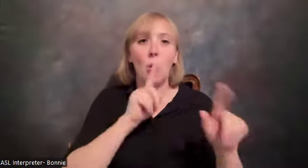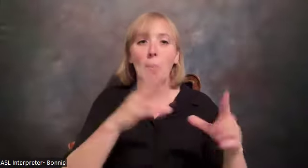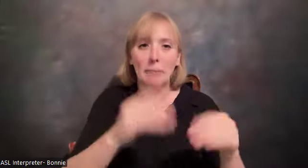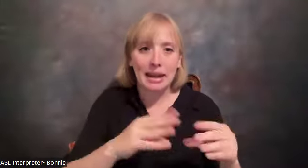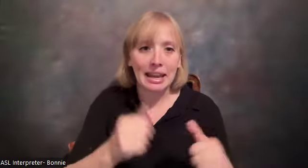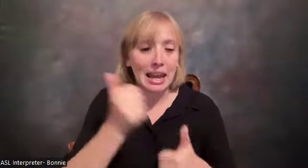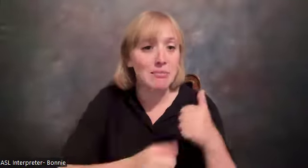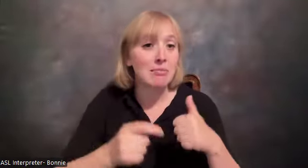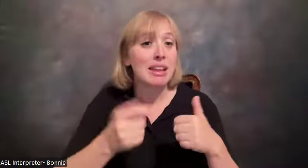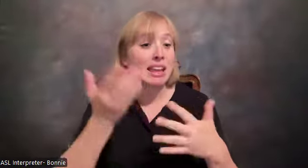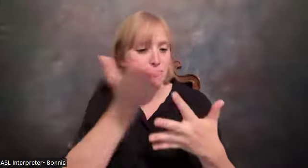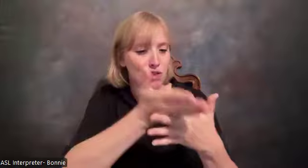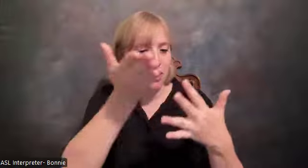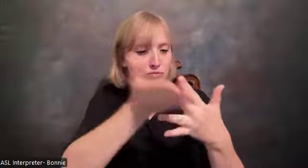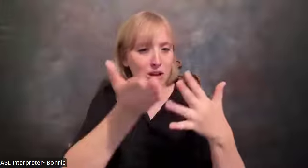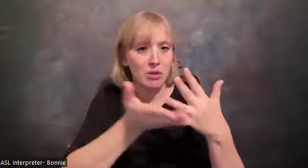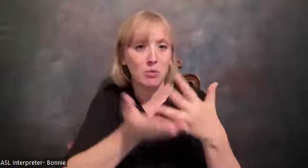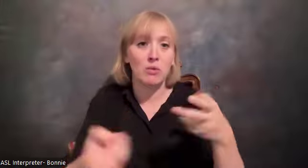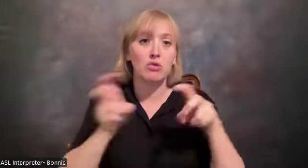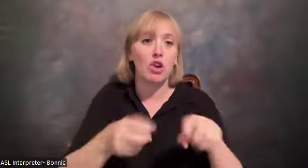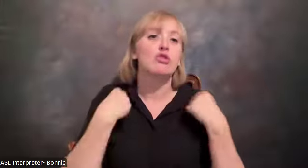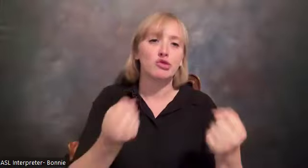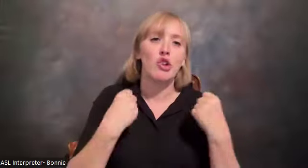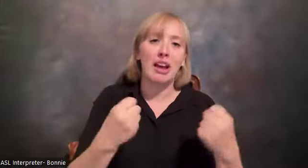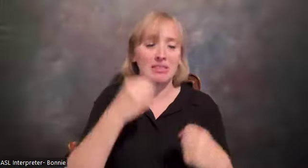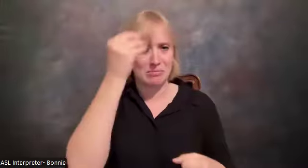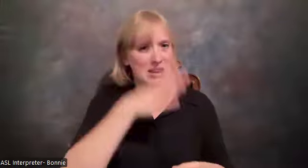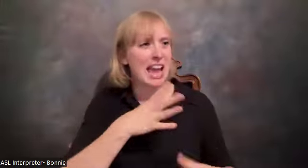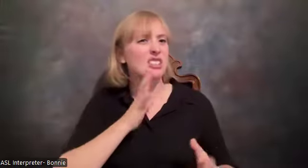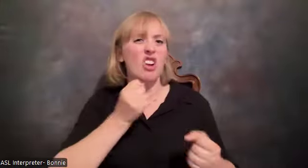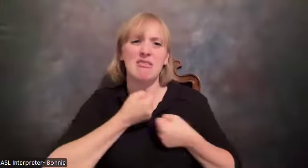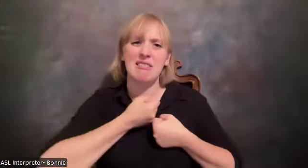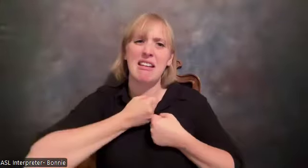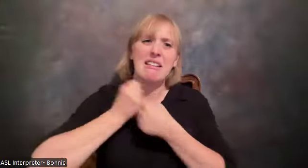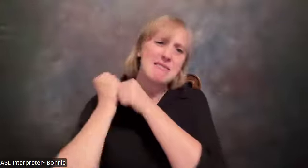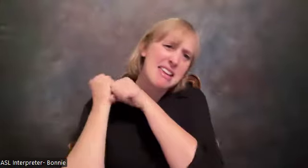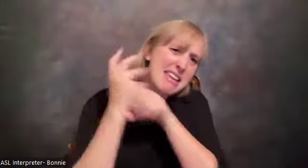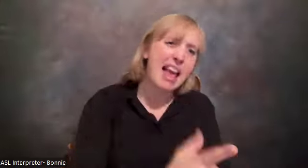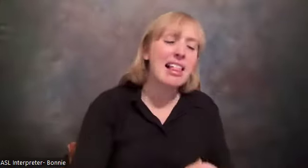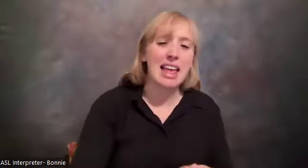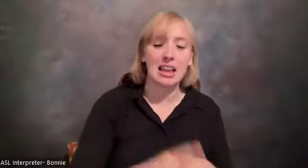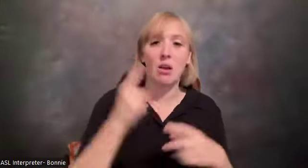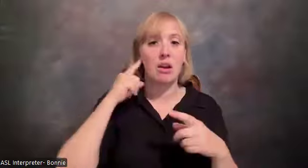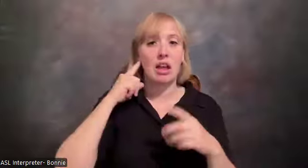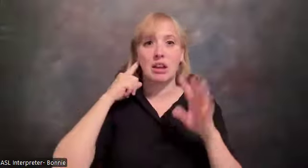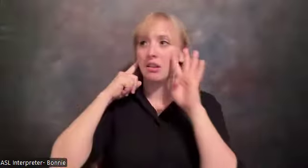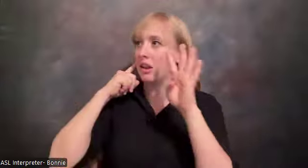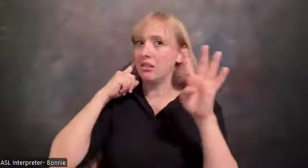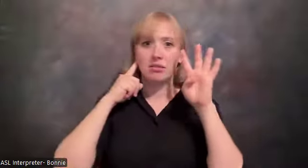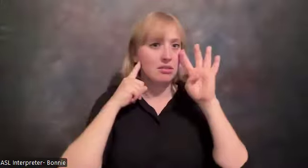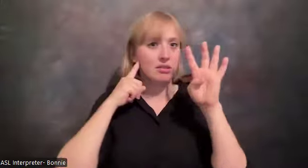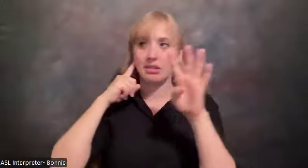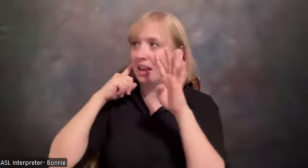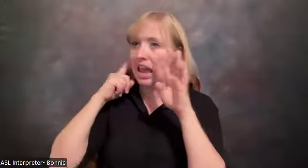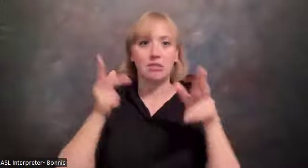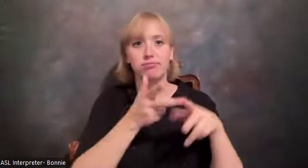meeting, he'd throw me in the passenger side of his car. He'd start driving and he'd start yelling. He wouldn't even look at the road. He had like one of these AA radar cards that has made